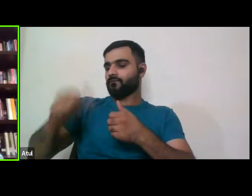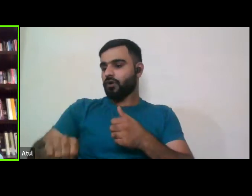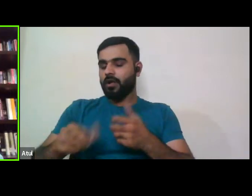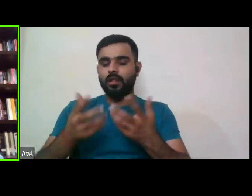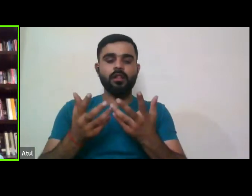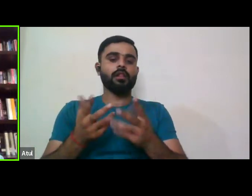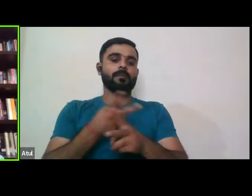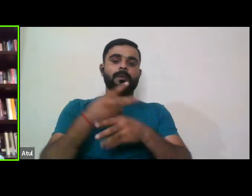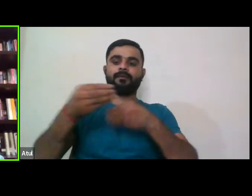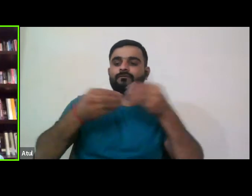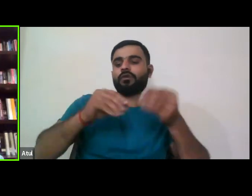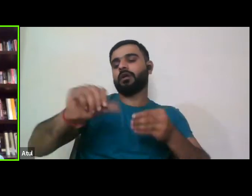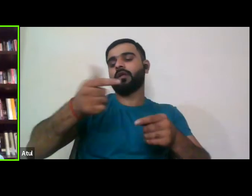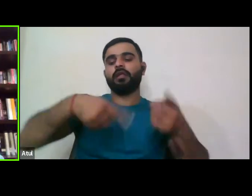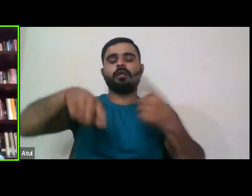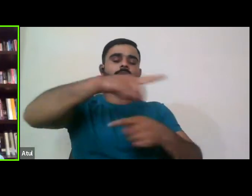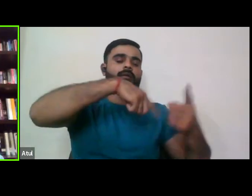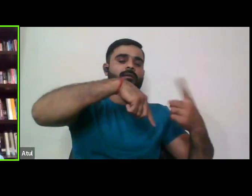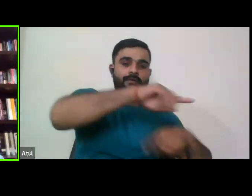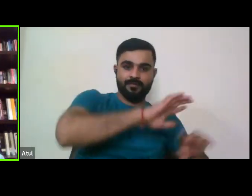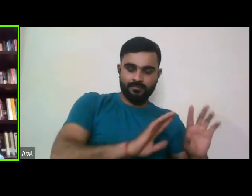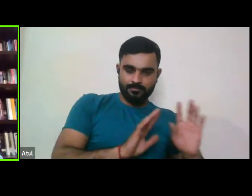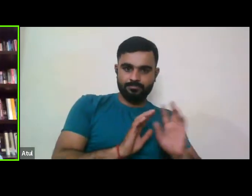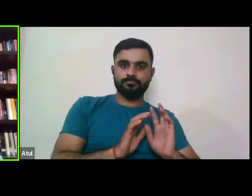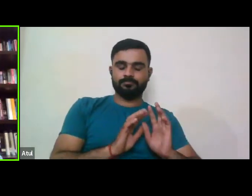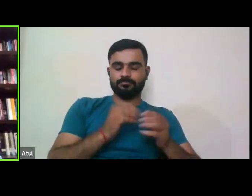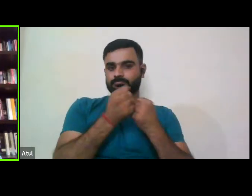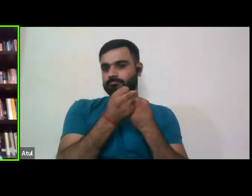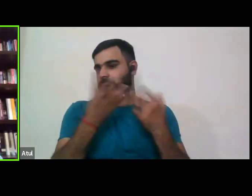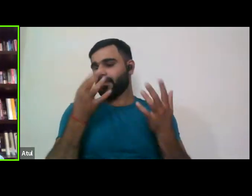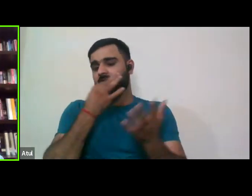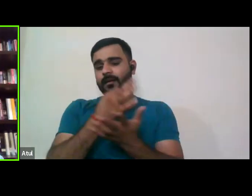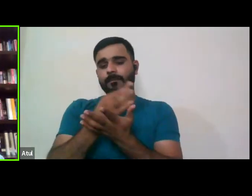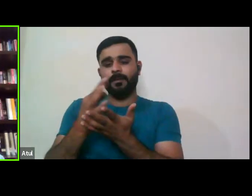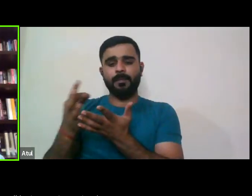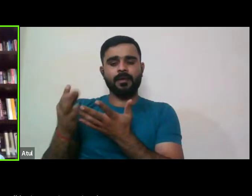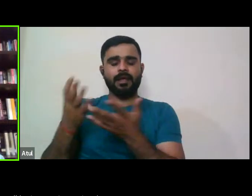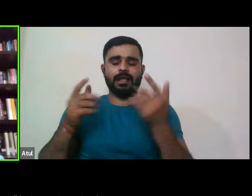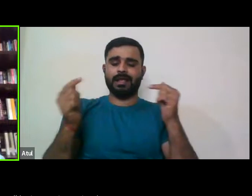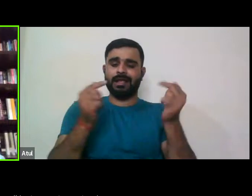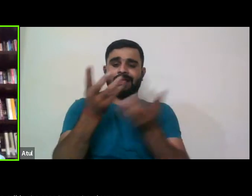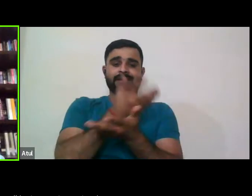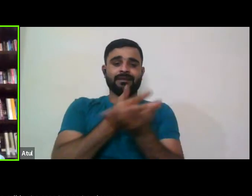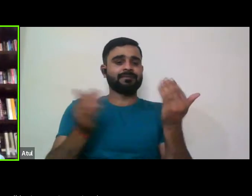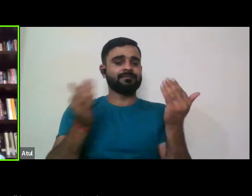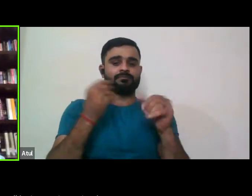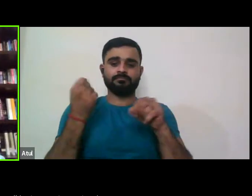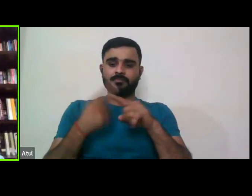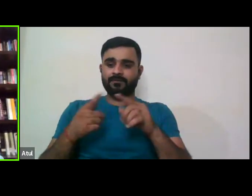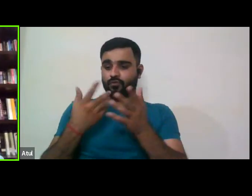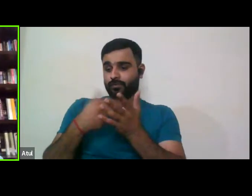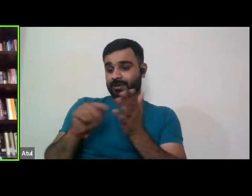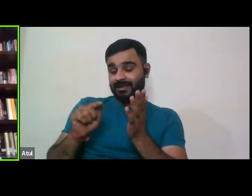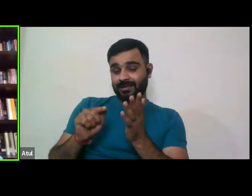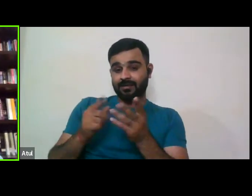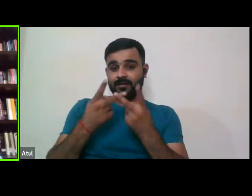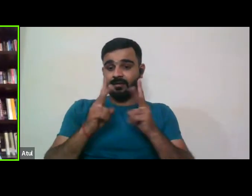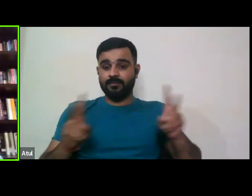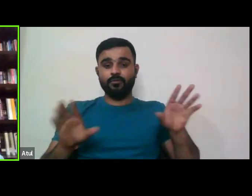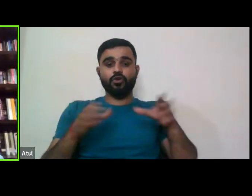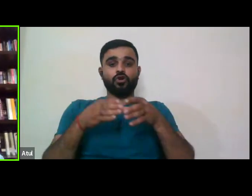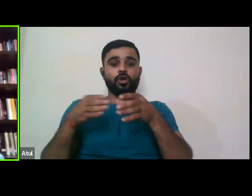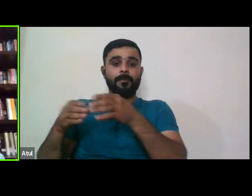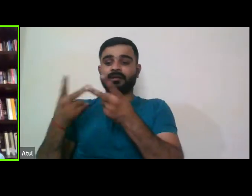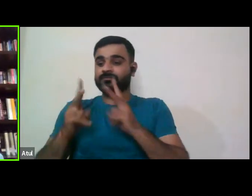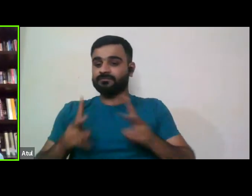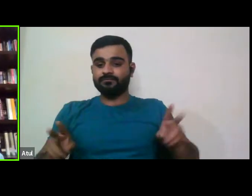be given to someone else. I mean, there's many permutations and combinations. This kind of marking of a case to a different bench or a different